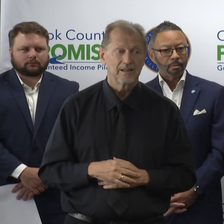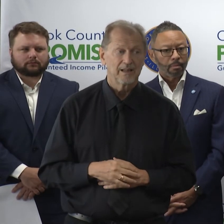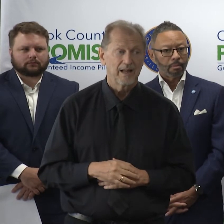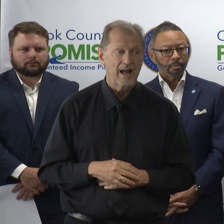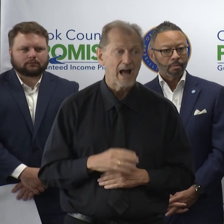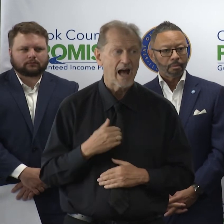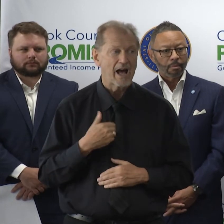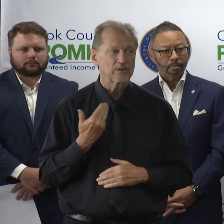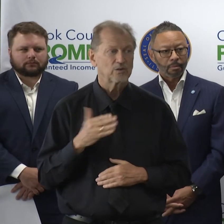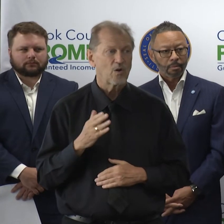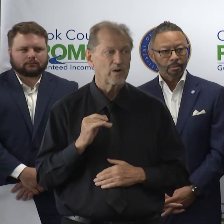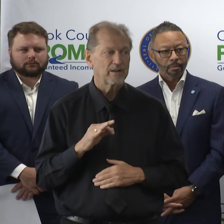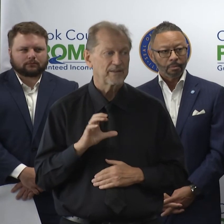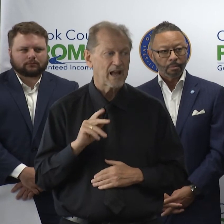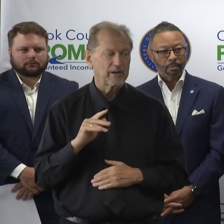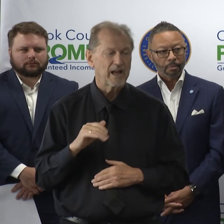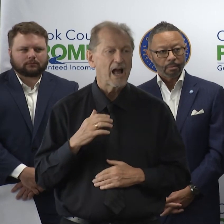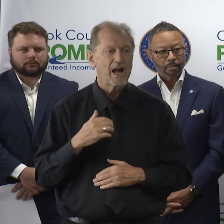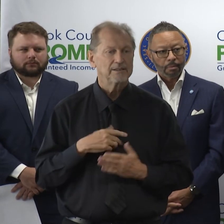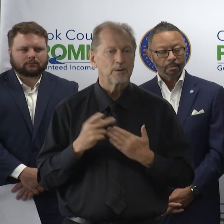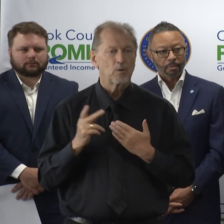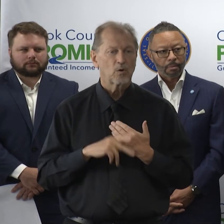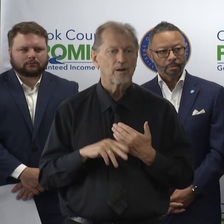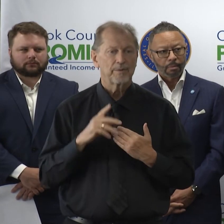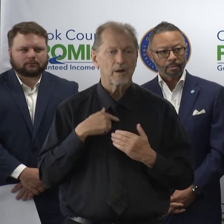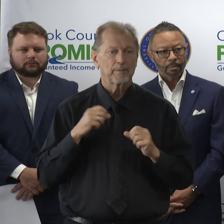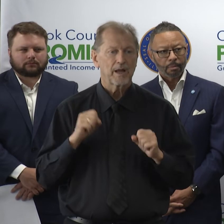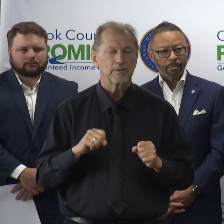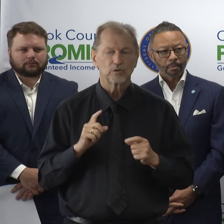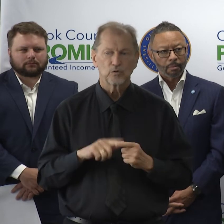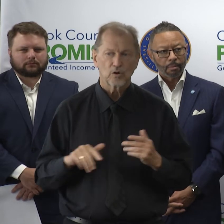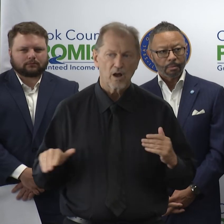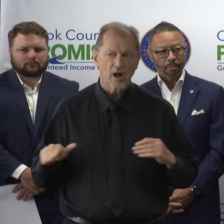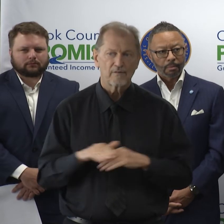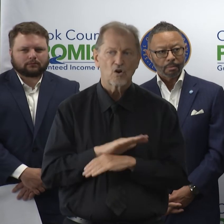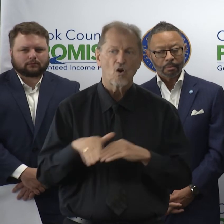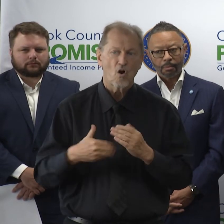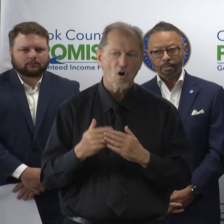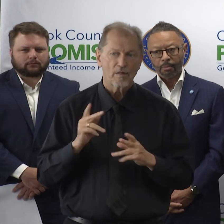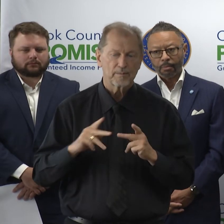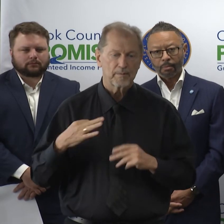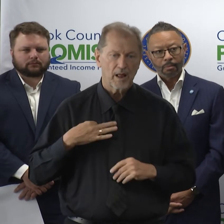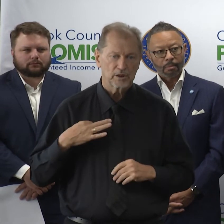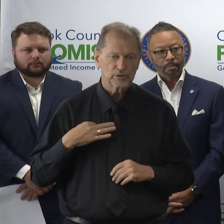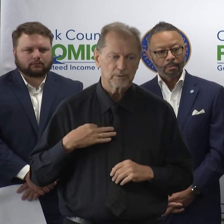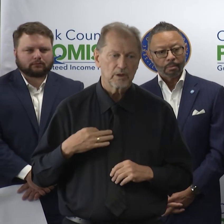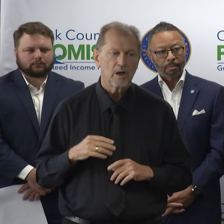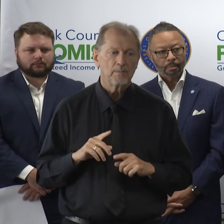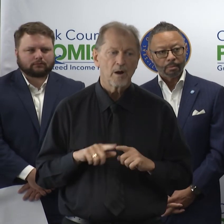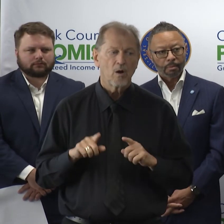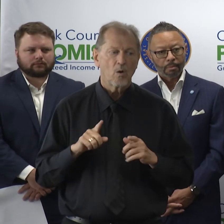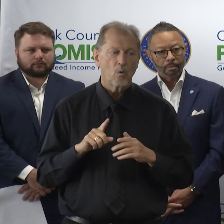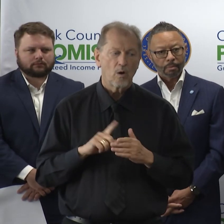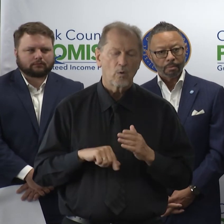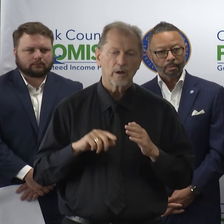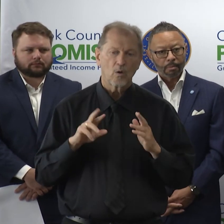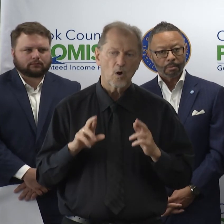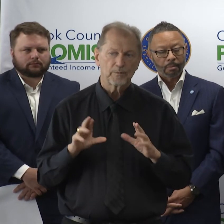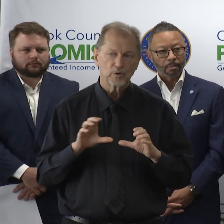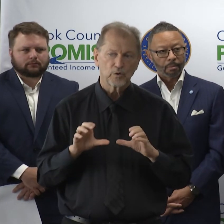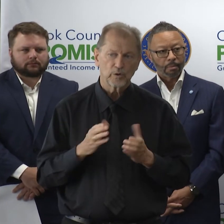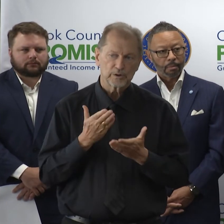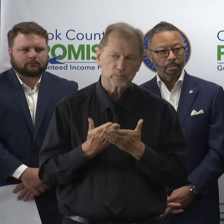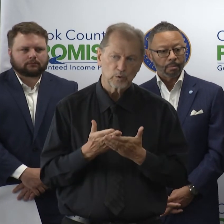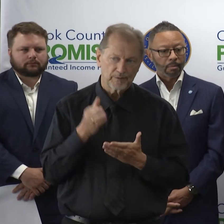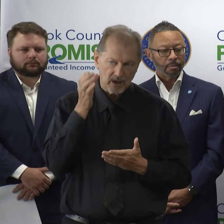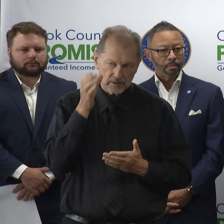think that the county envisions having a program that would be able to cover all the people who are eligible. What we hope to do is prove the concept, or help prove